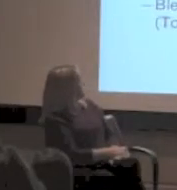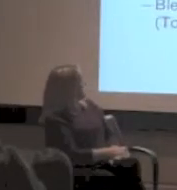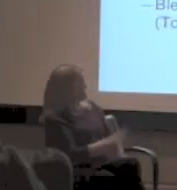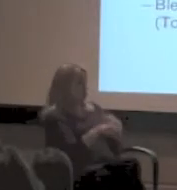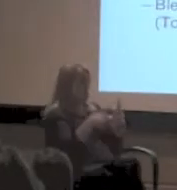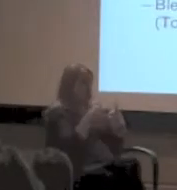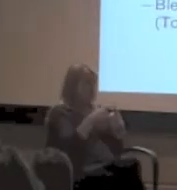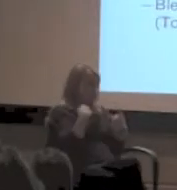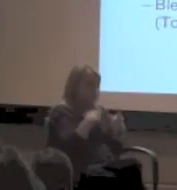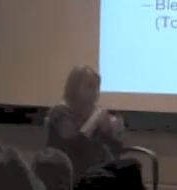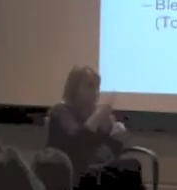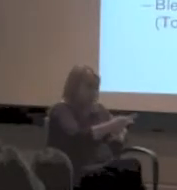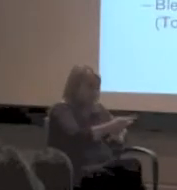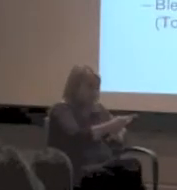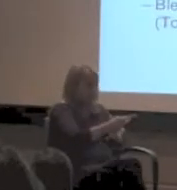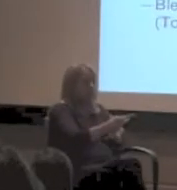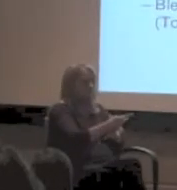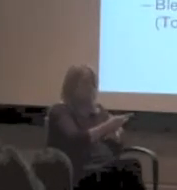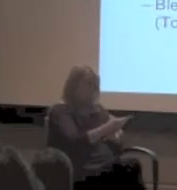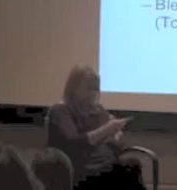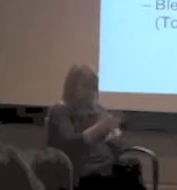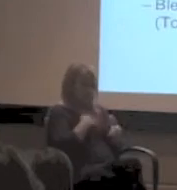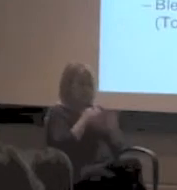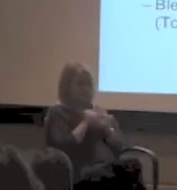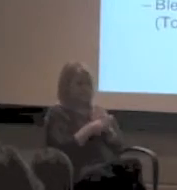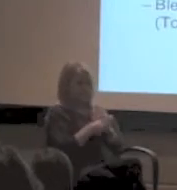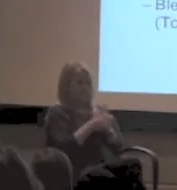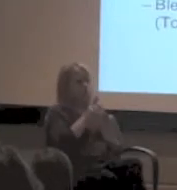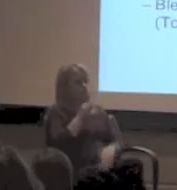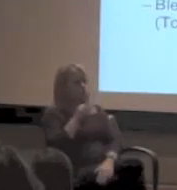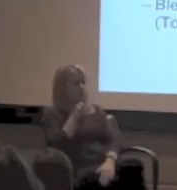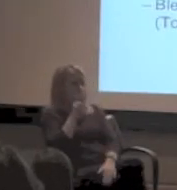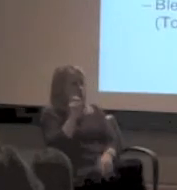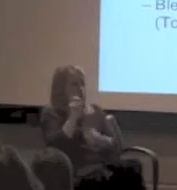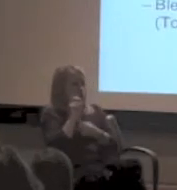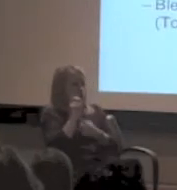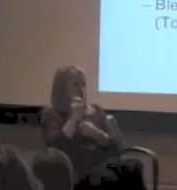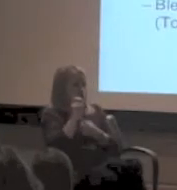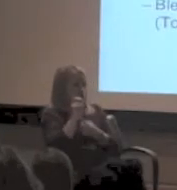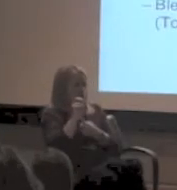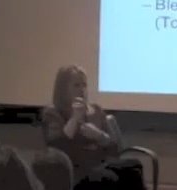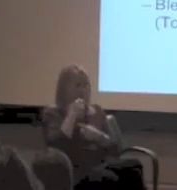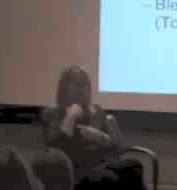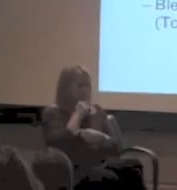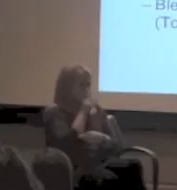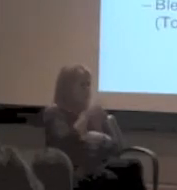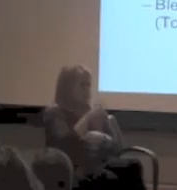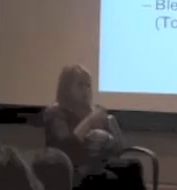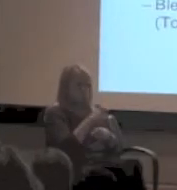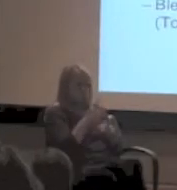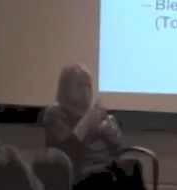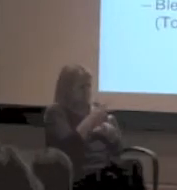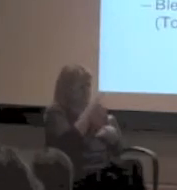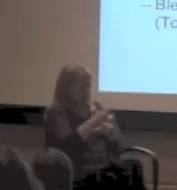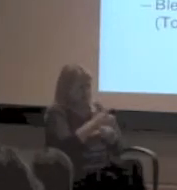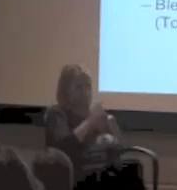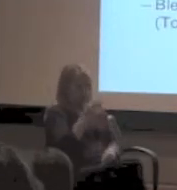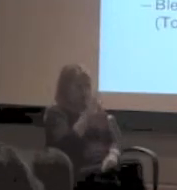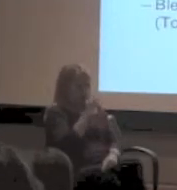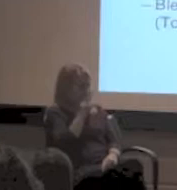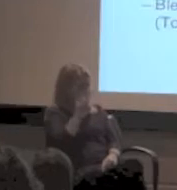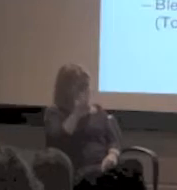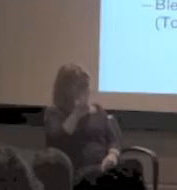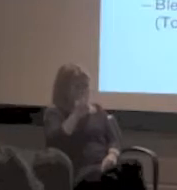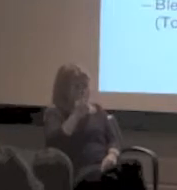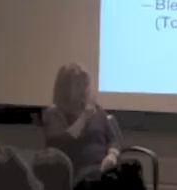When to treat. So this is my emphasis, is rare. Okay? We shouldn't be treating very many Chiari IIs.